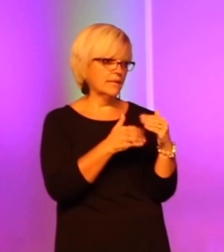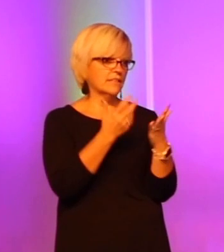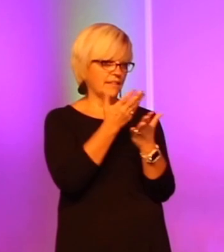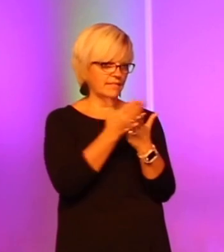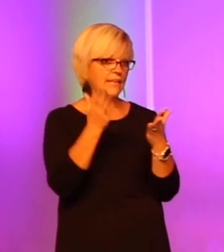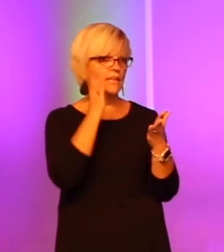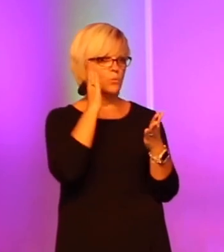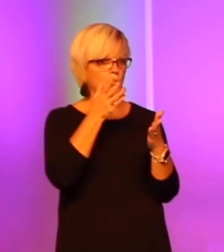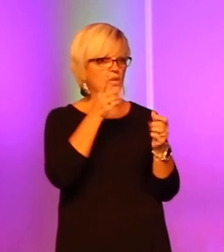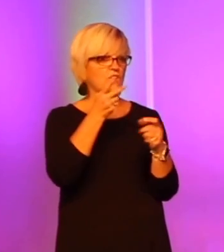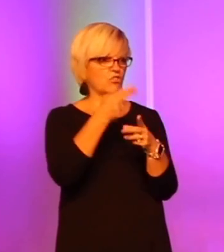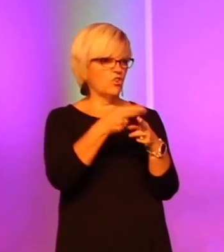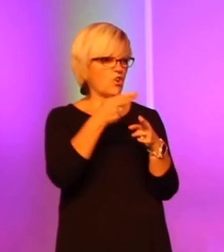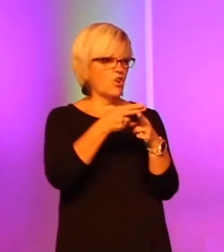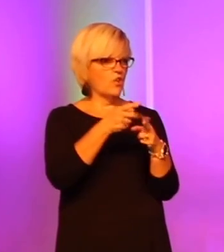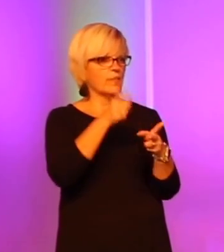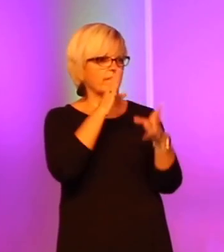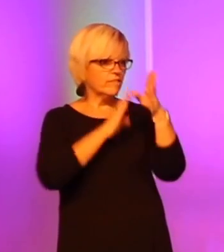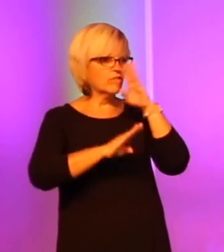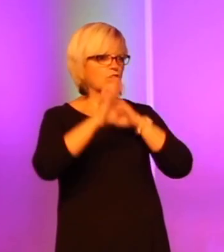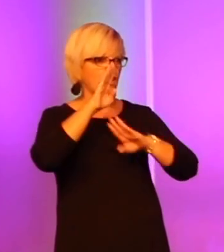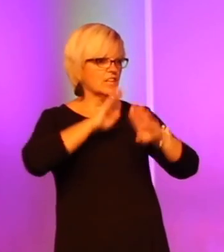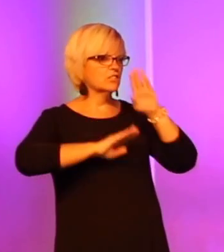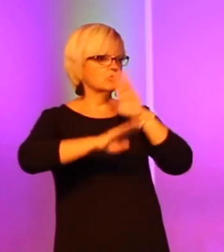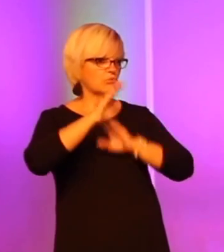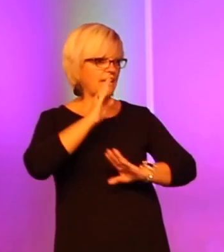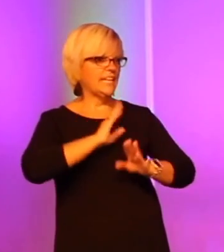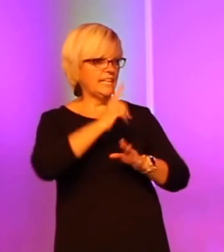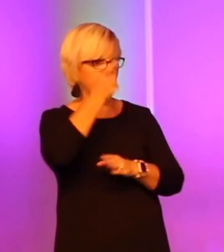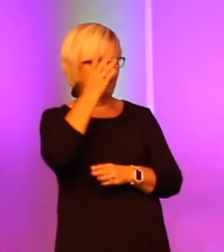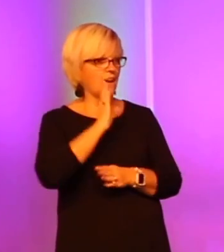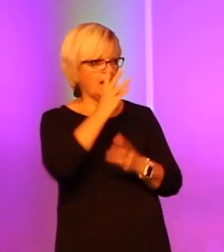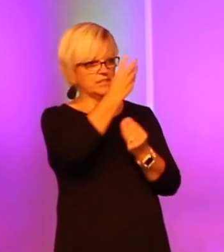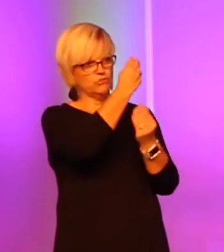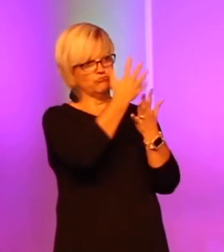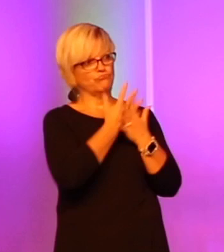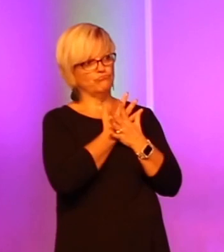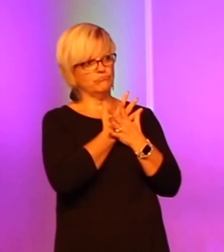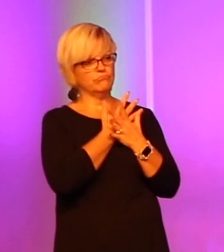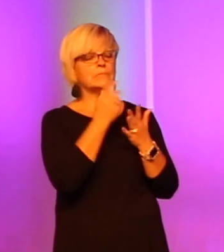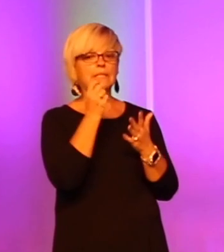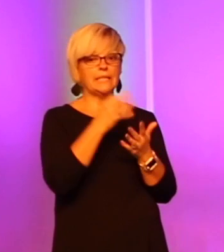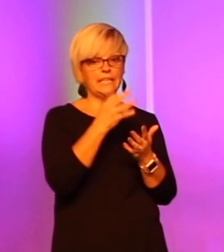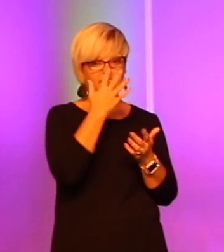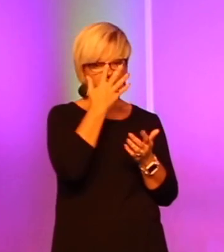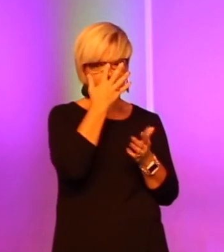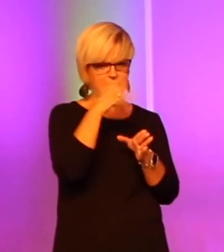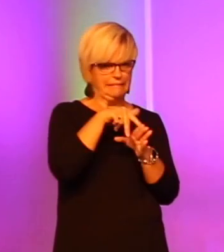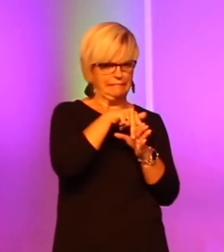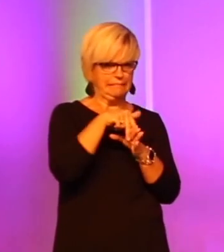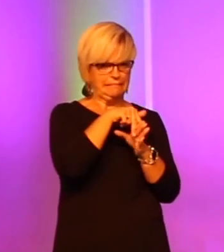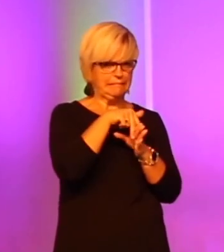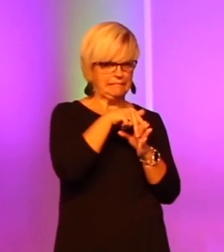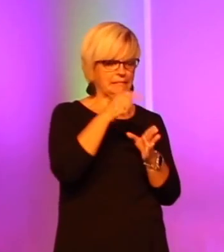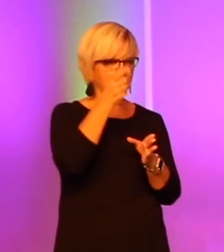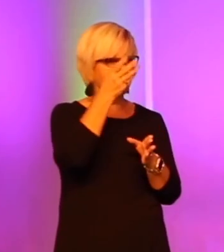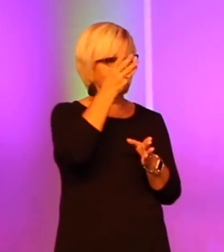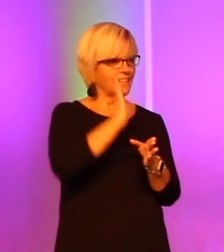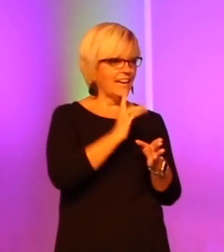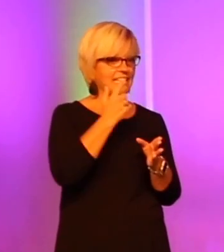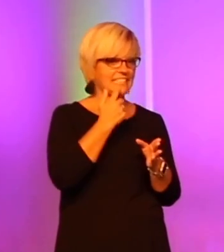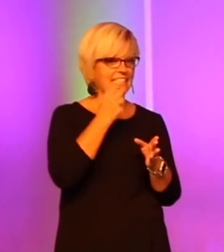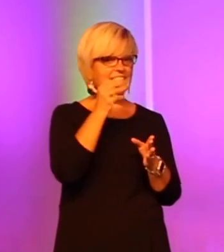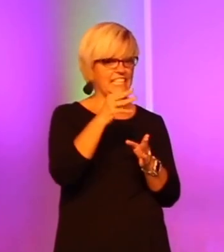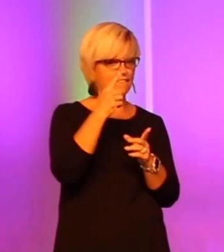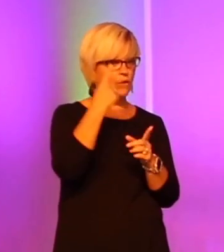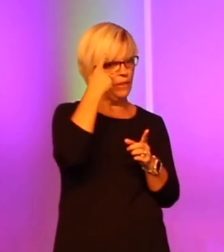call frustrating the grace of God. That's what that really means. We're bordering on that where God says, I don't forgive prepentance. Sorry